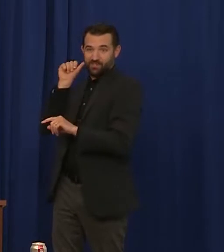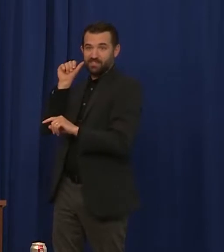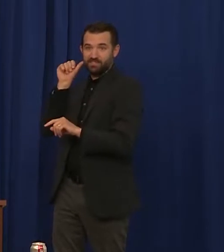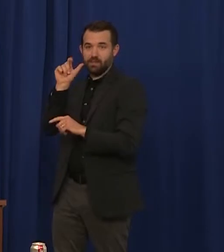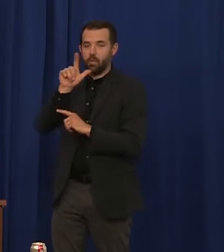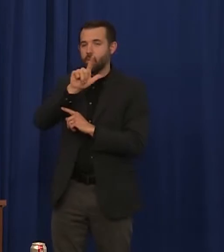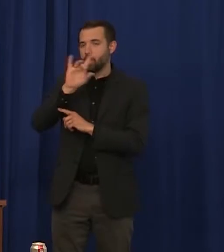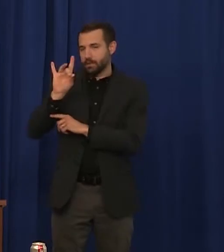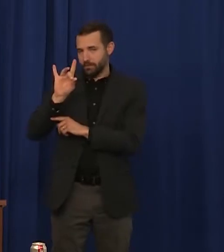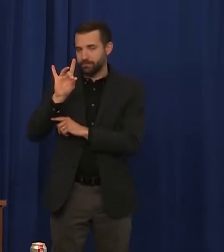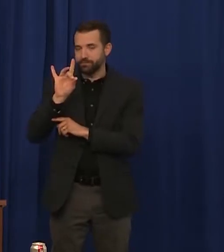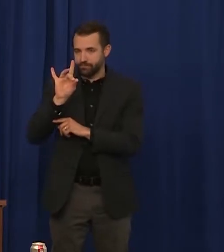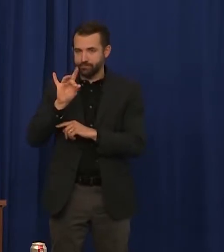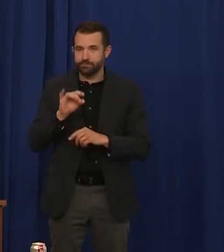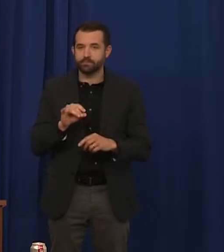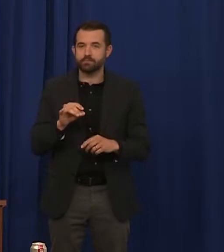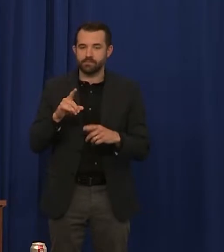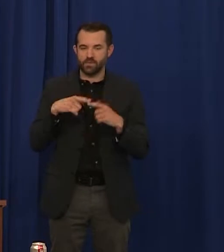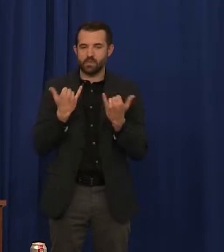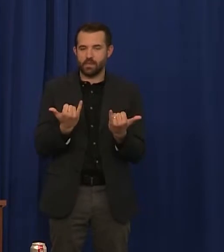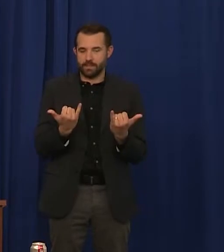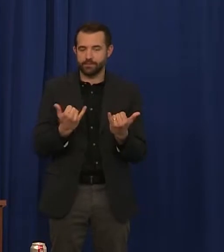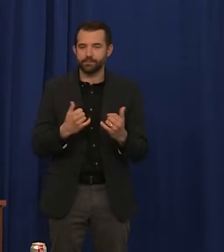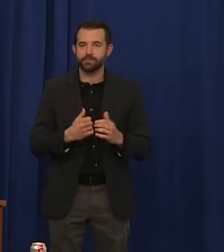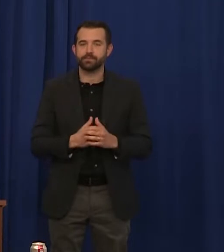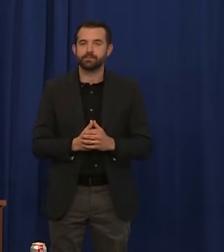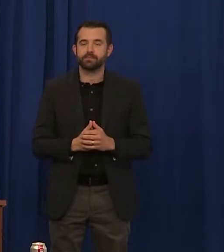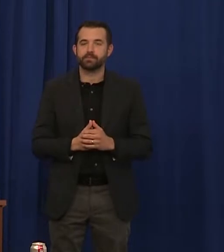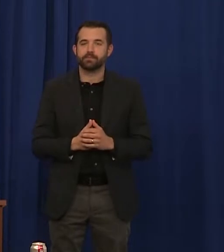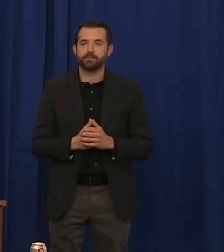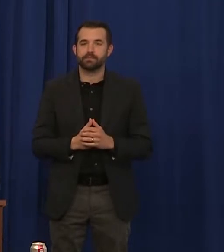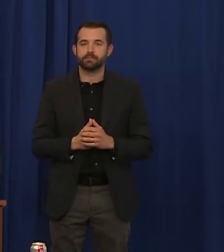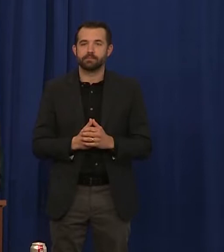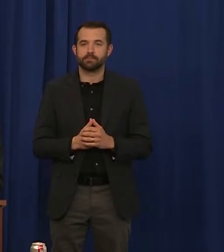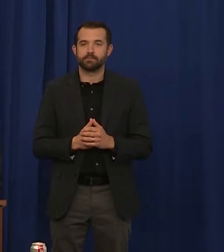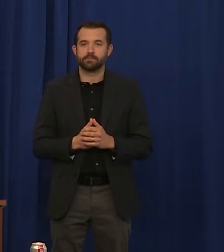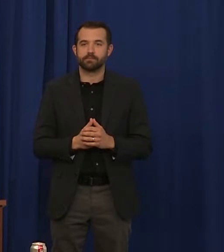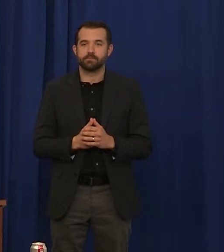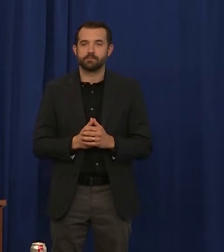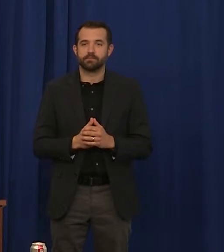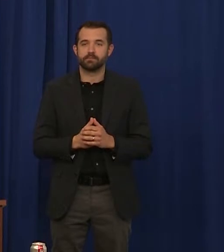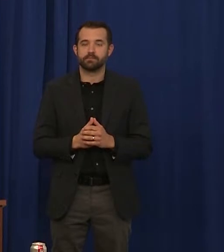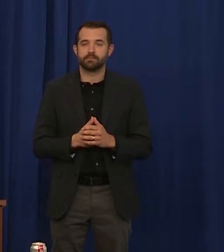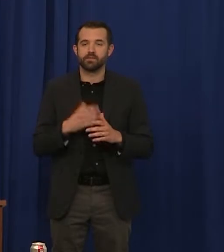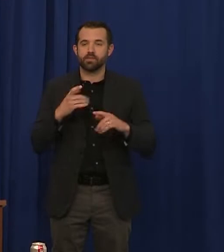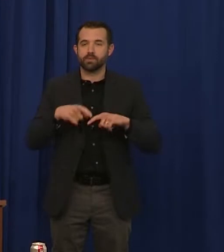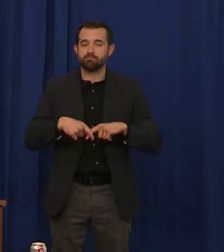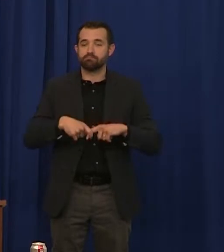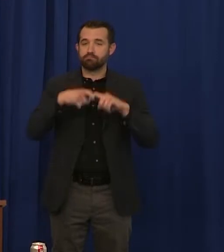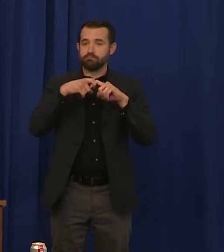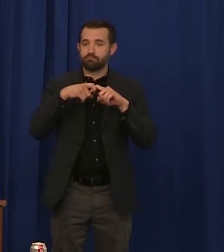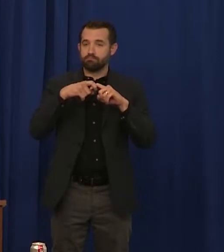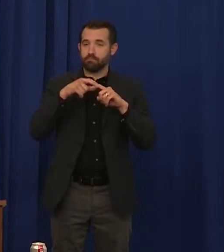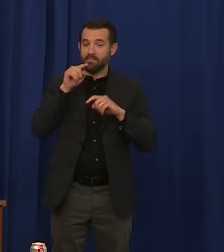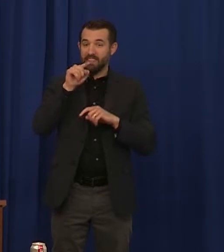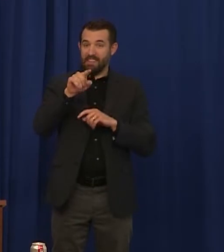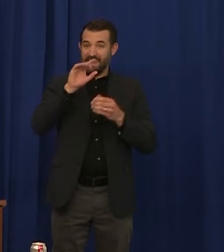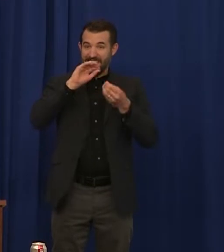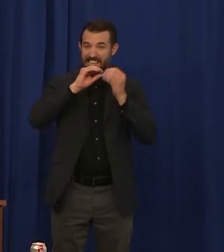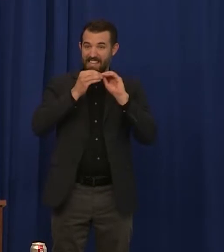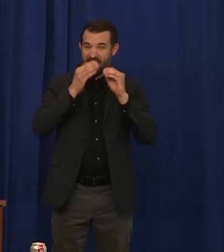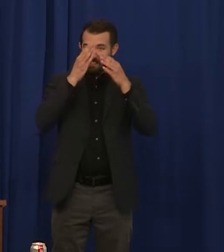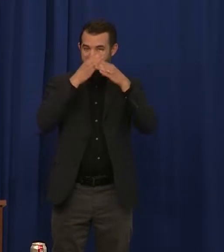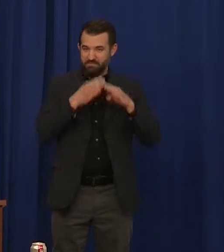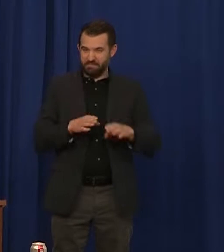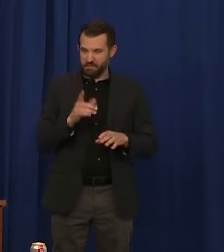28 cases since yesterday. I'd like to pause for a moment to dive into those numbers for just a bit.